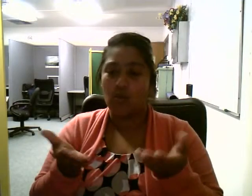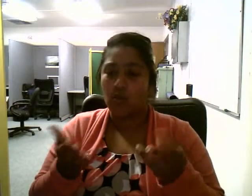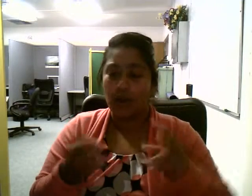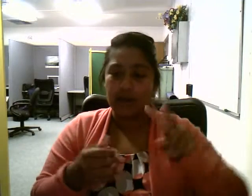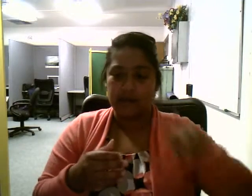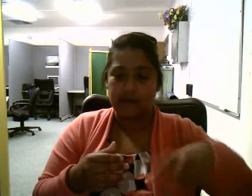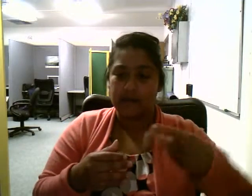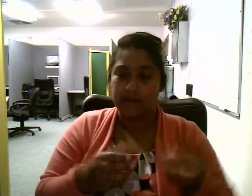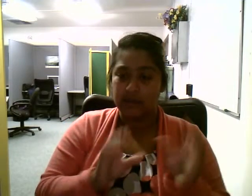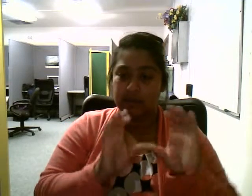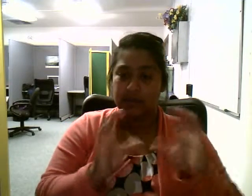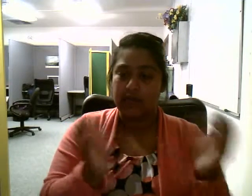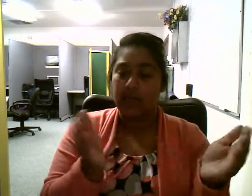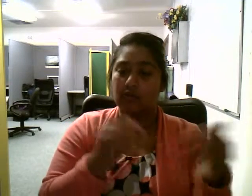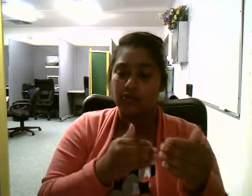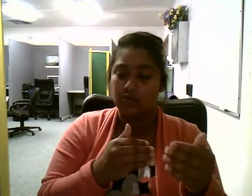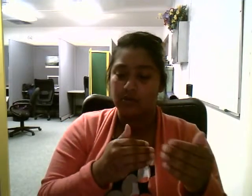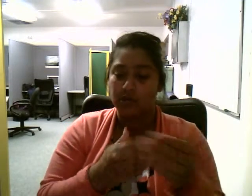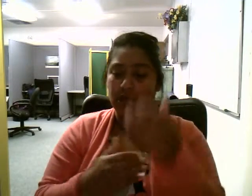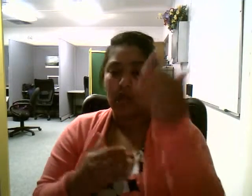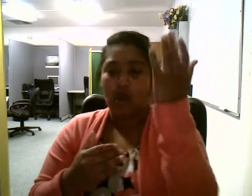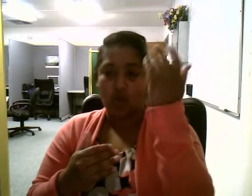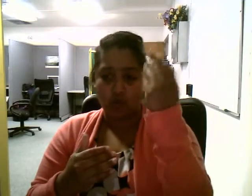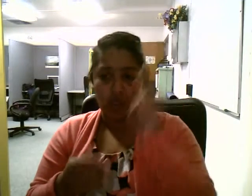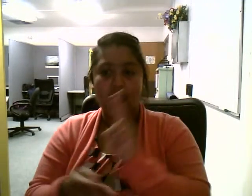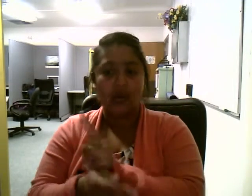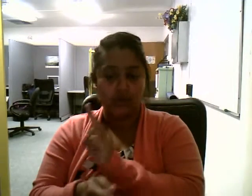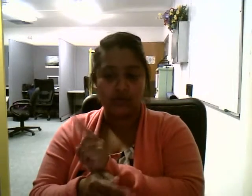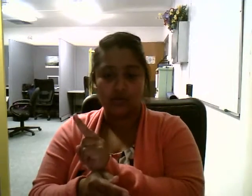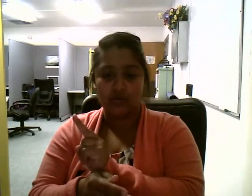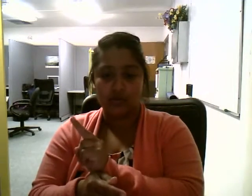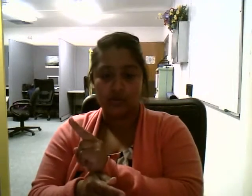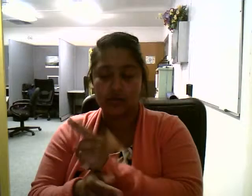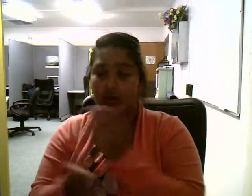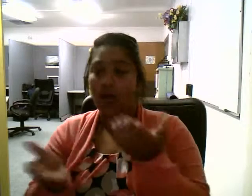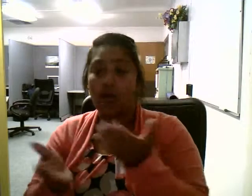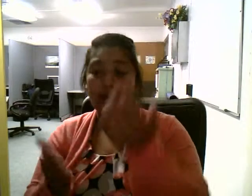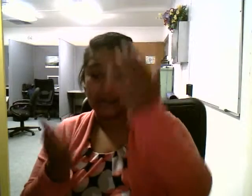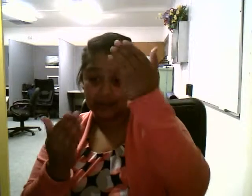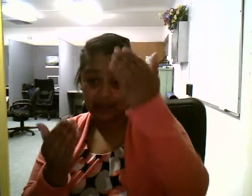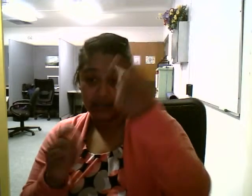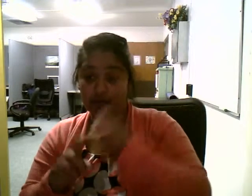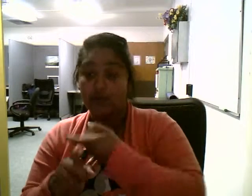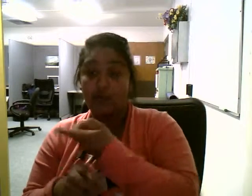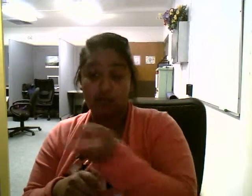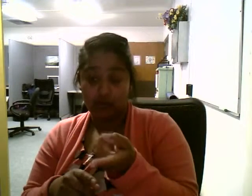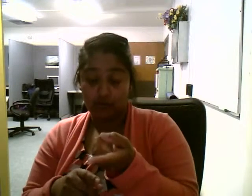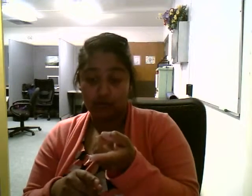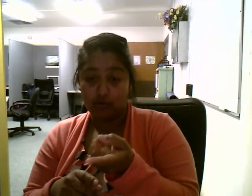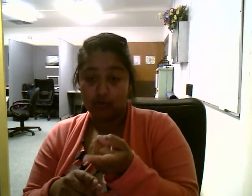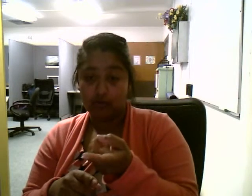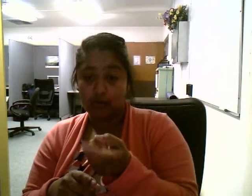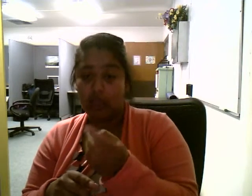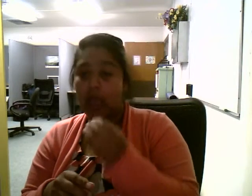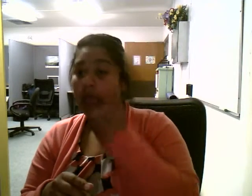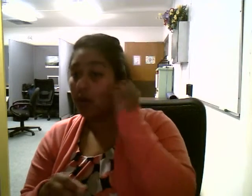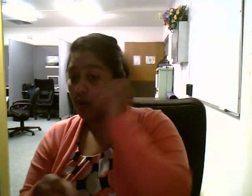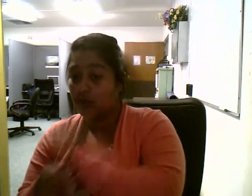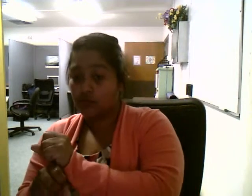classroom model is, why we would use it, what you're going to be expected, what about homework, and that's basically what we're going to talk about.